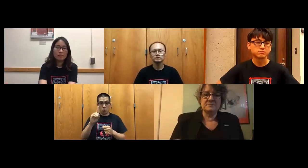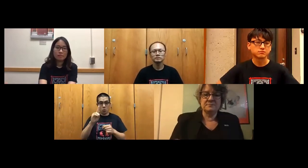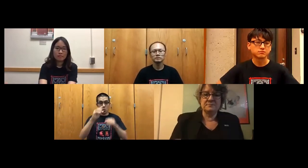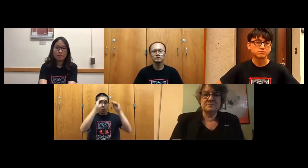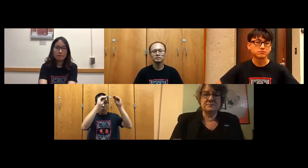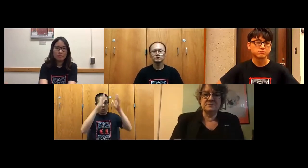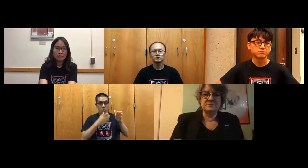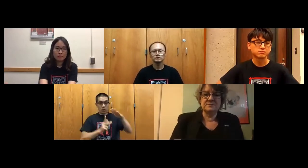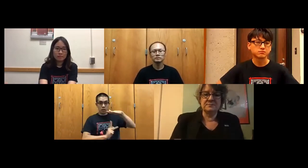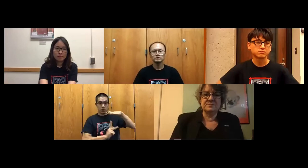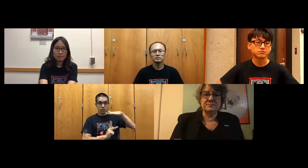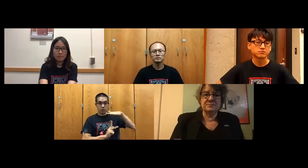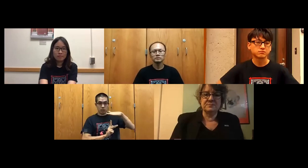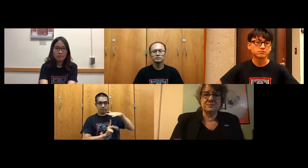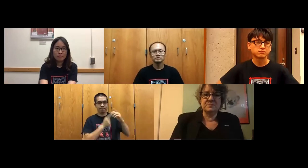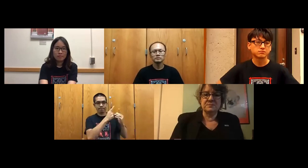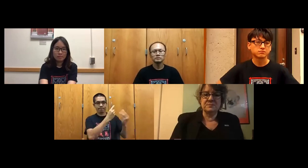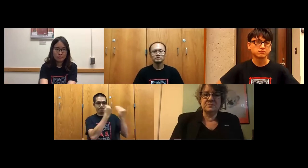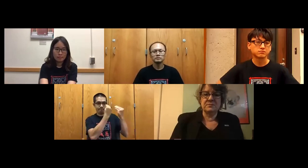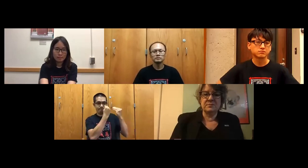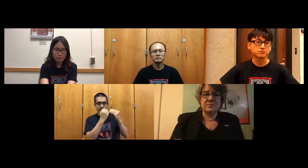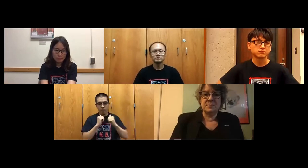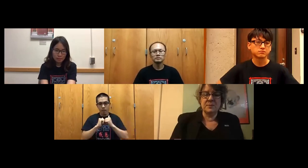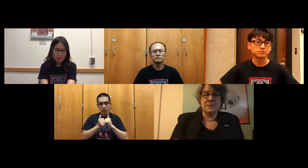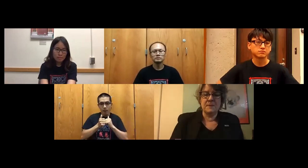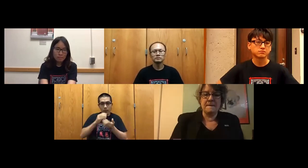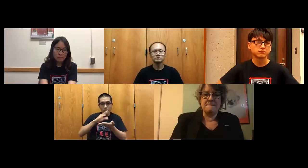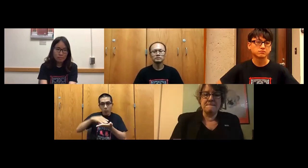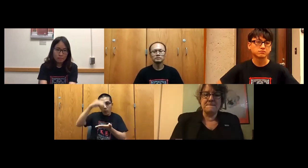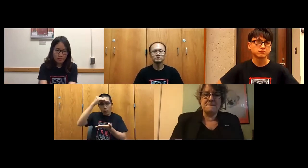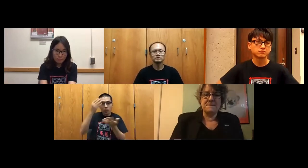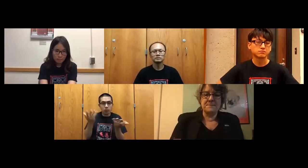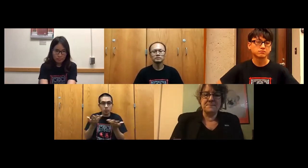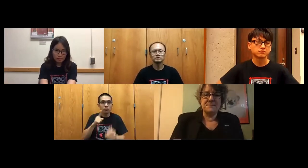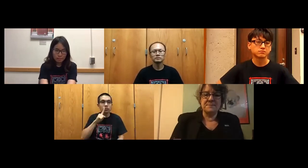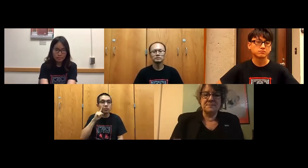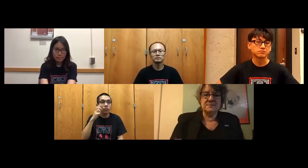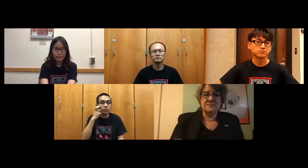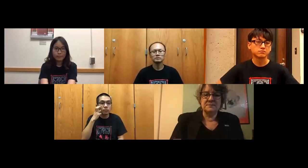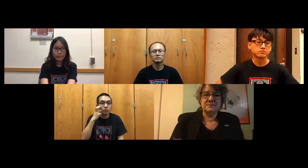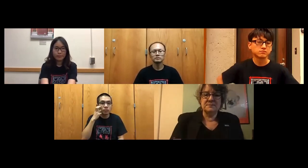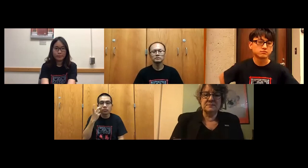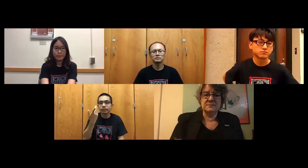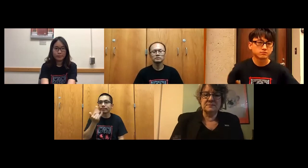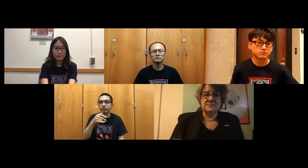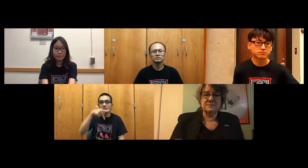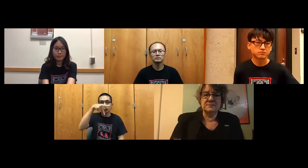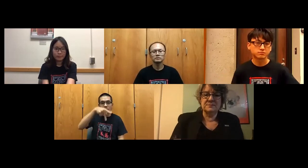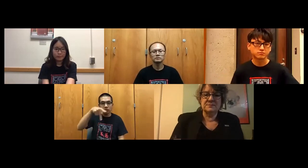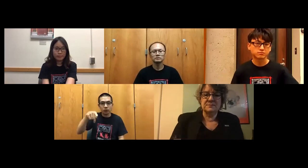So at NSAD, the kindergarten teacher taught me how to work with deafblind,